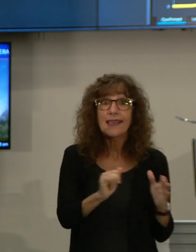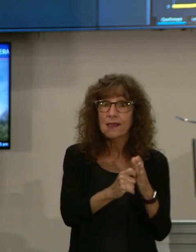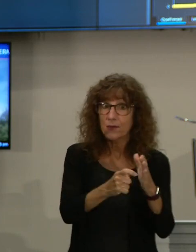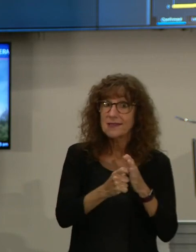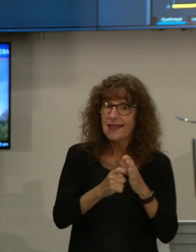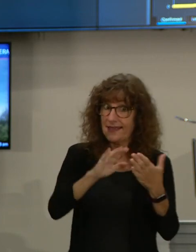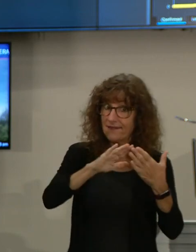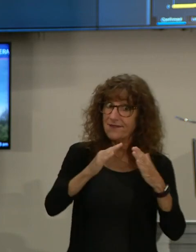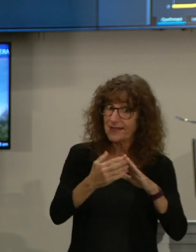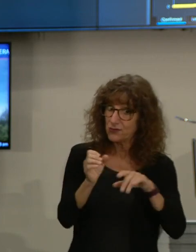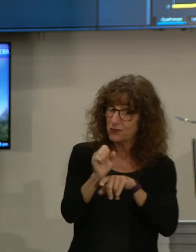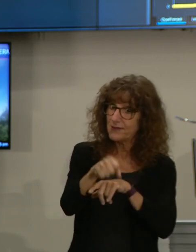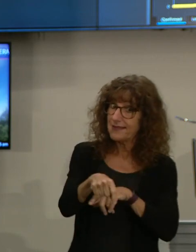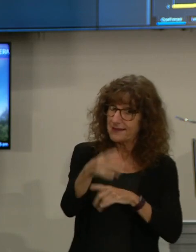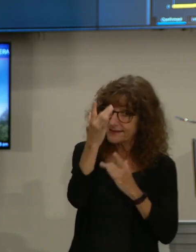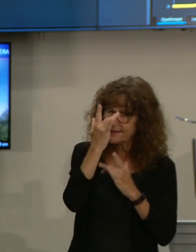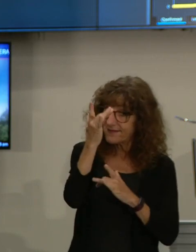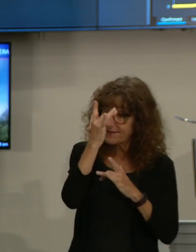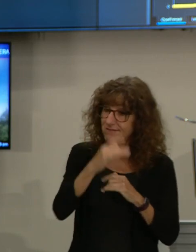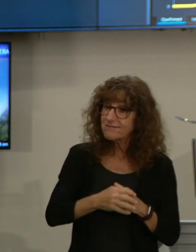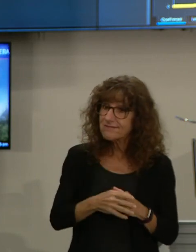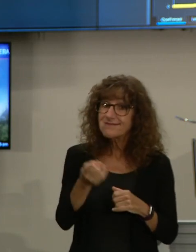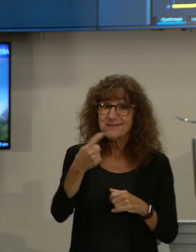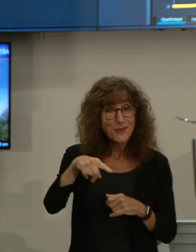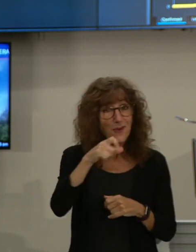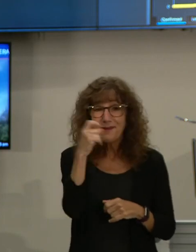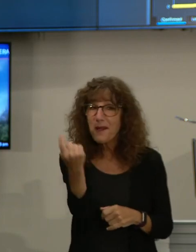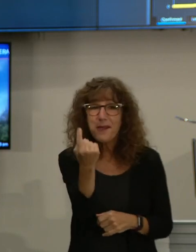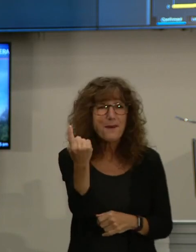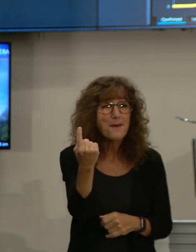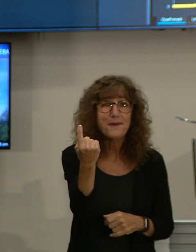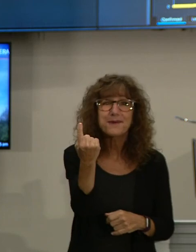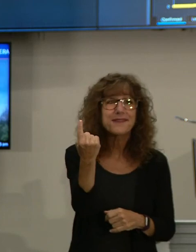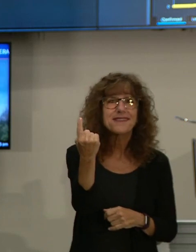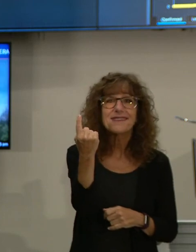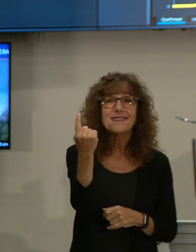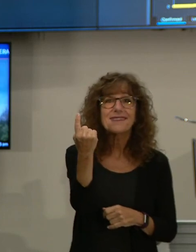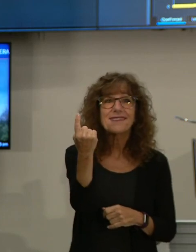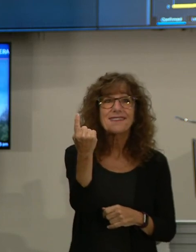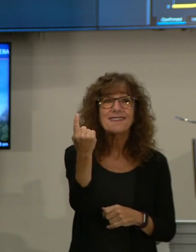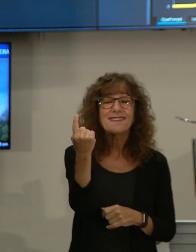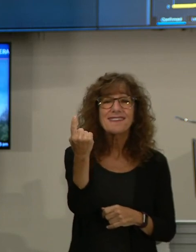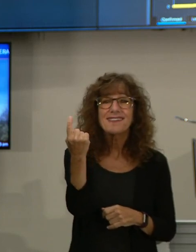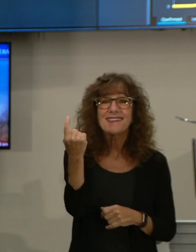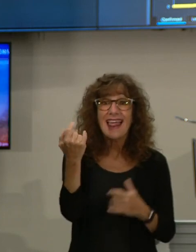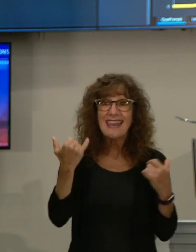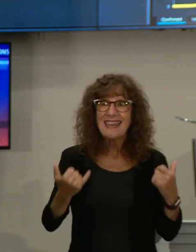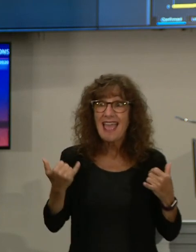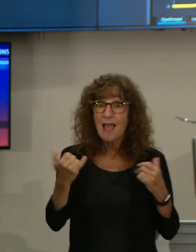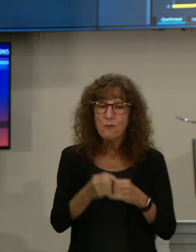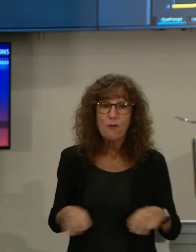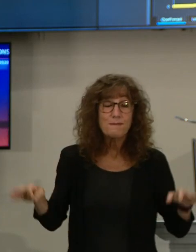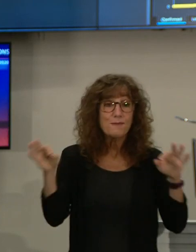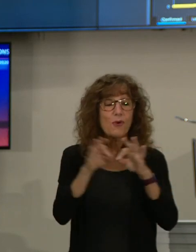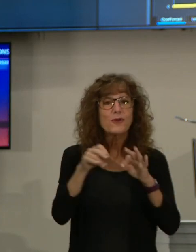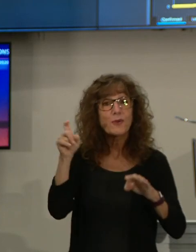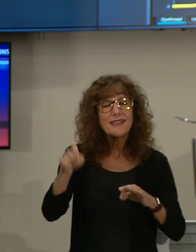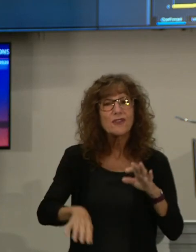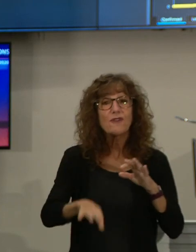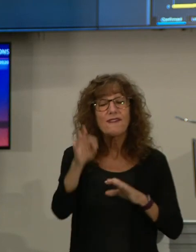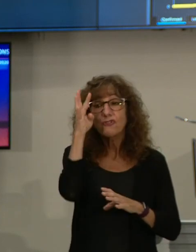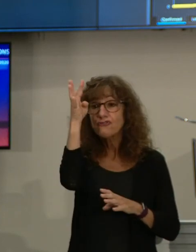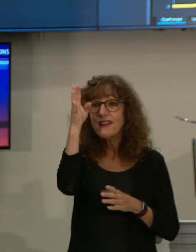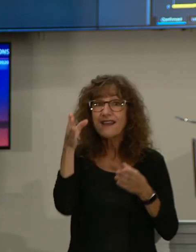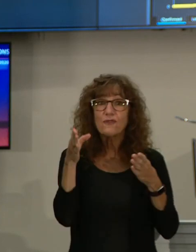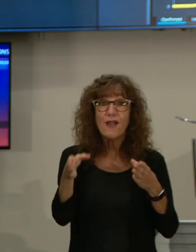a village to beat this virus. You are not alone. Now more than ever, we need to find creative